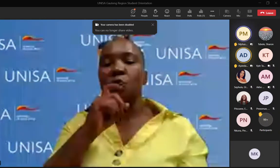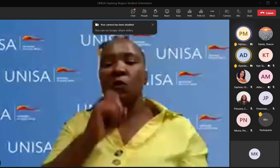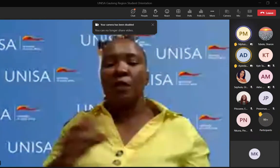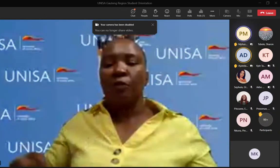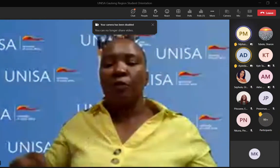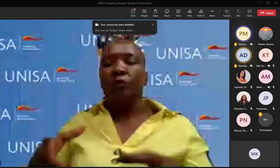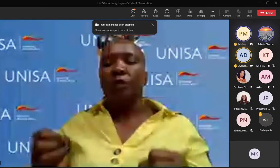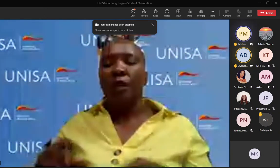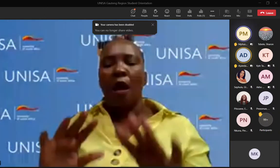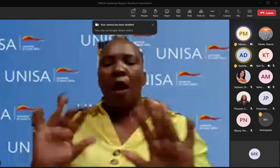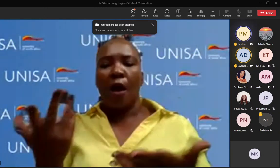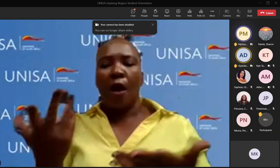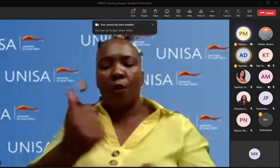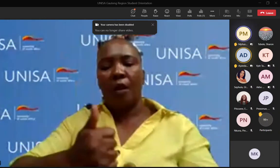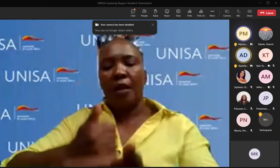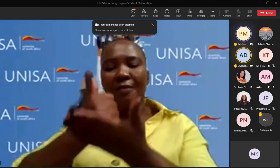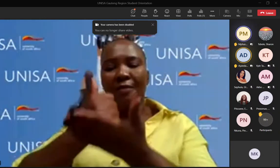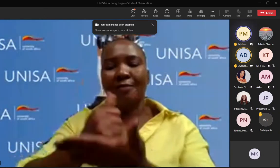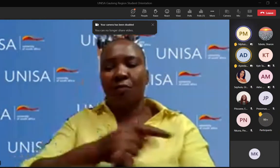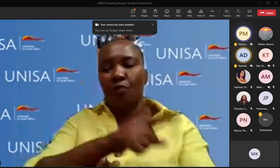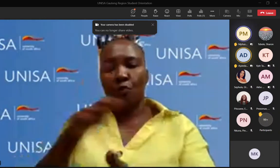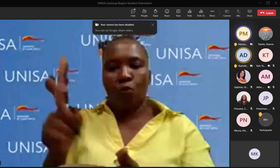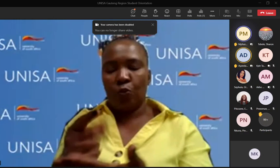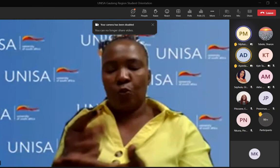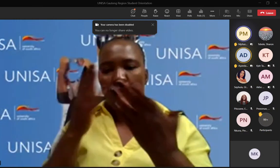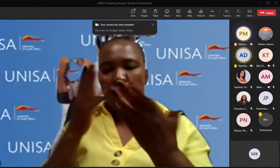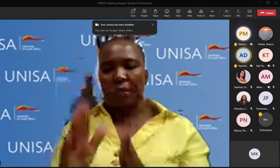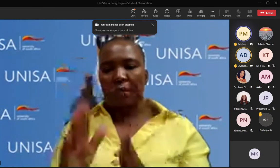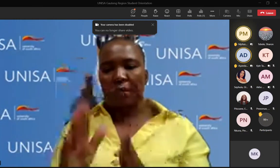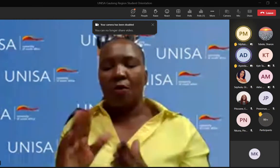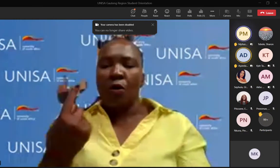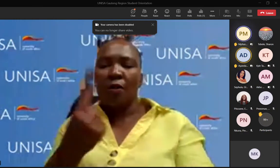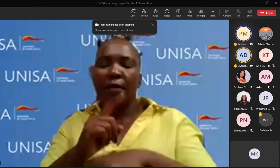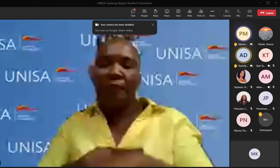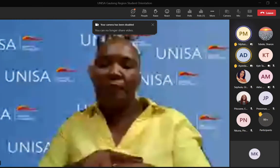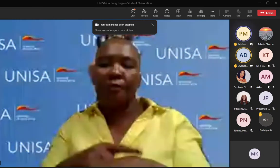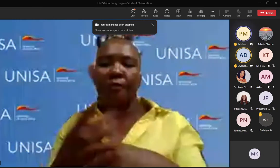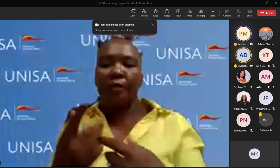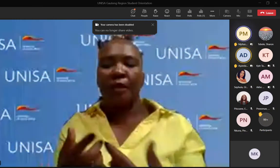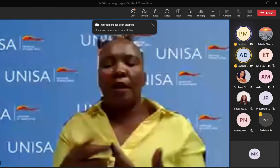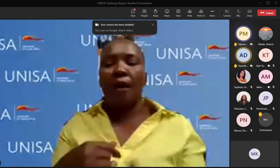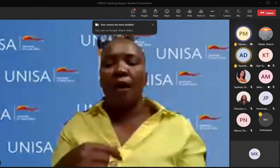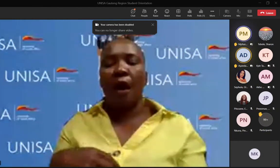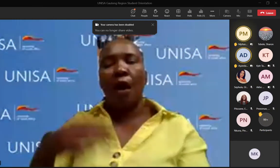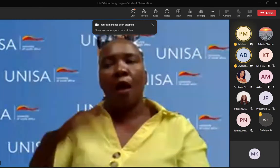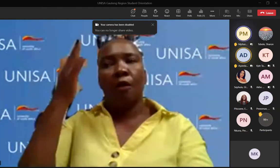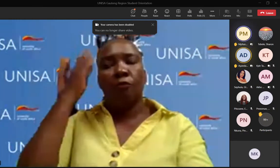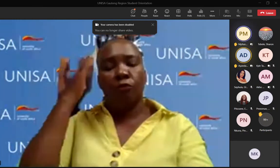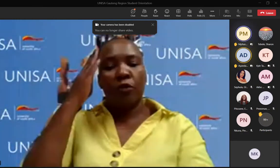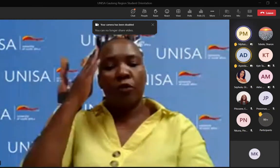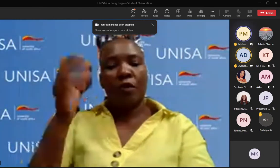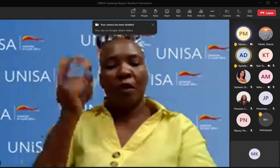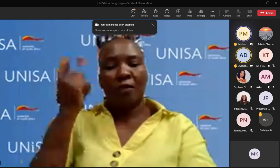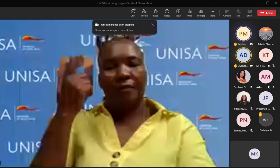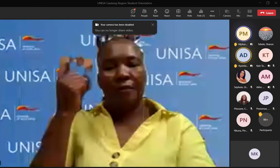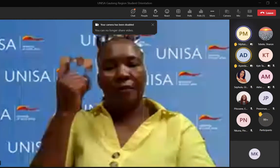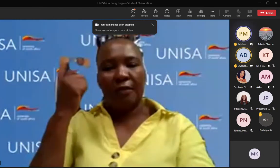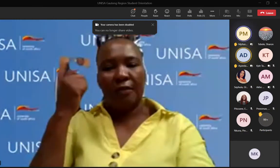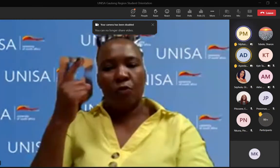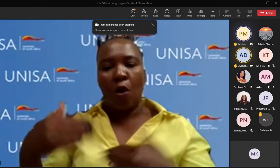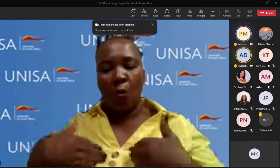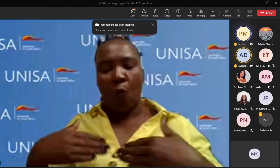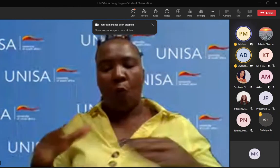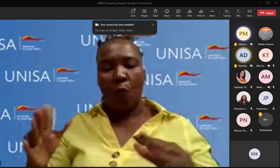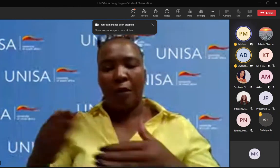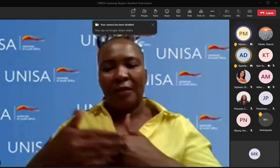we're going to assist them or sometimes if maybe the student I know that I understand that we are open distance learning